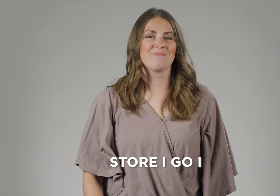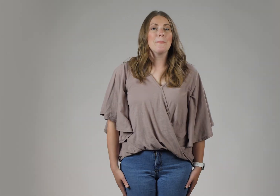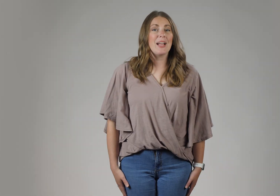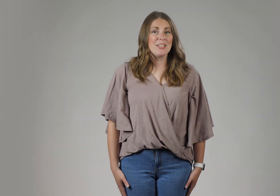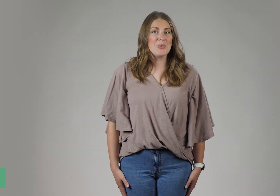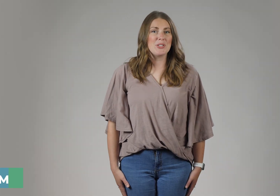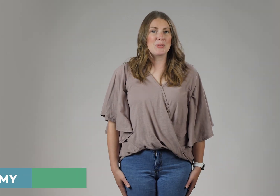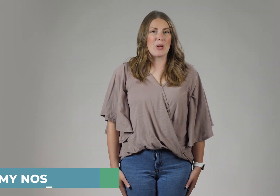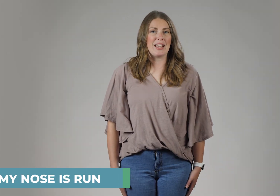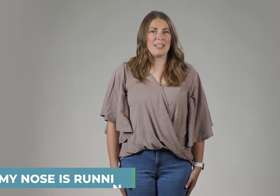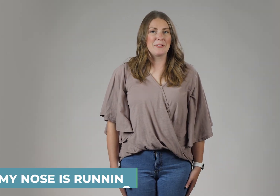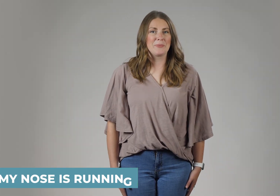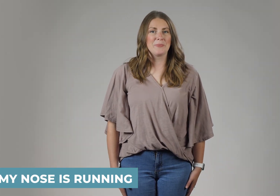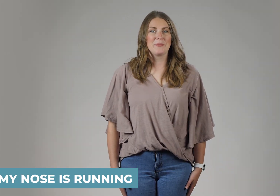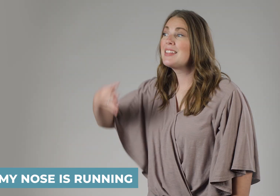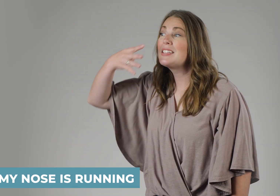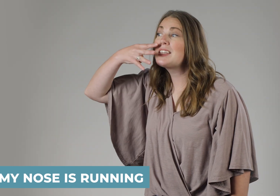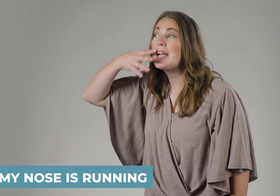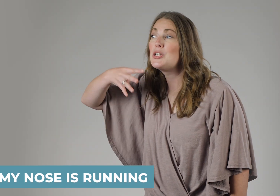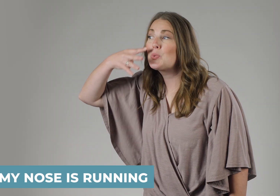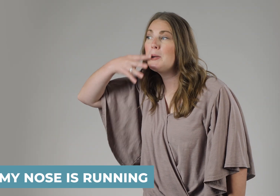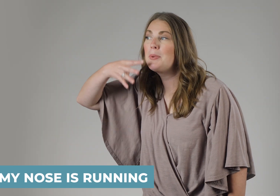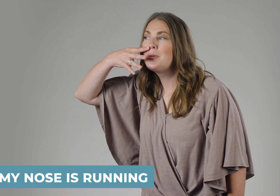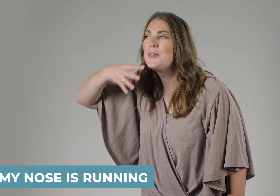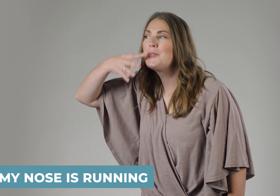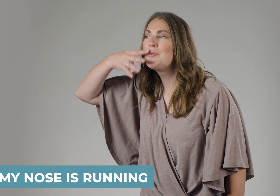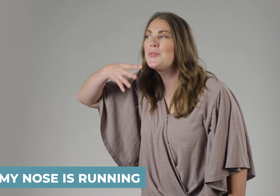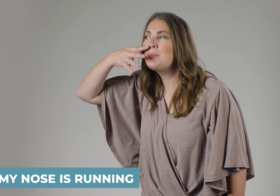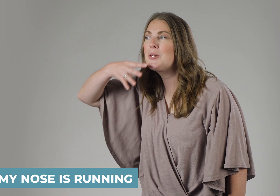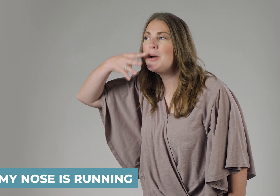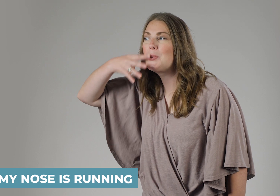My nose is running. The sign drip from your nose.